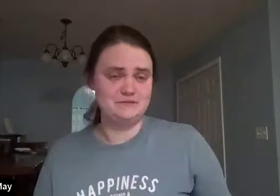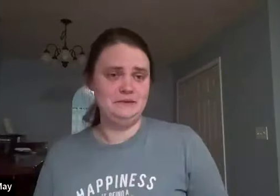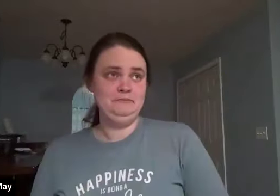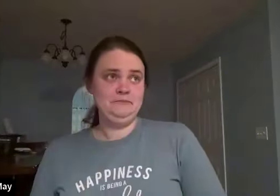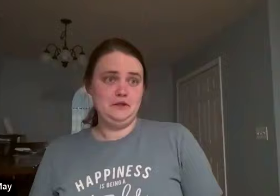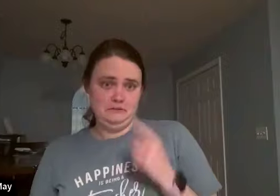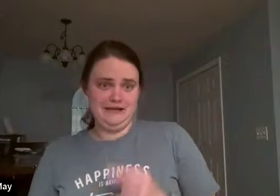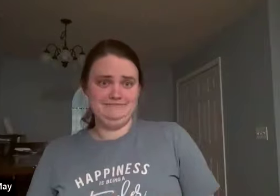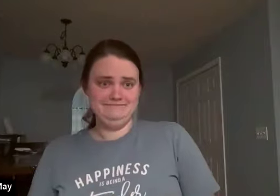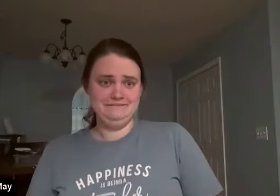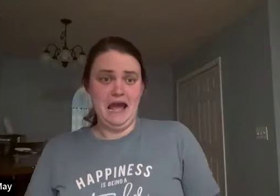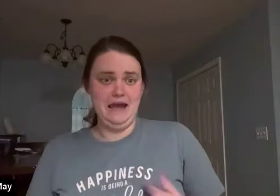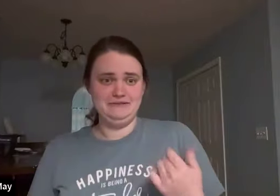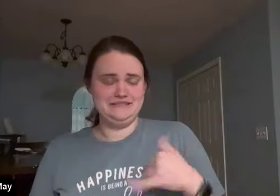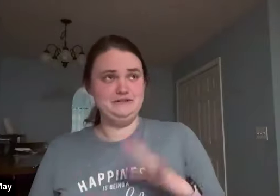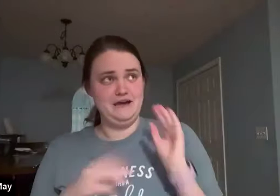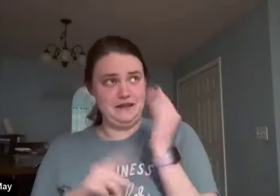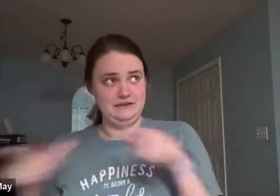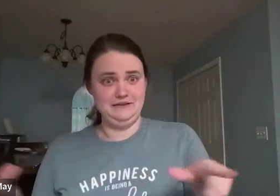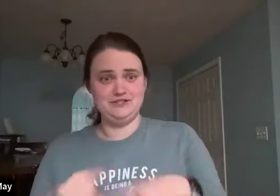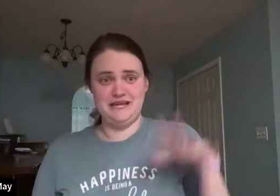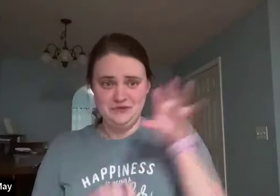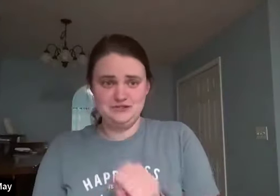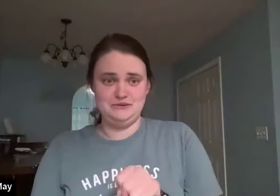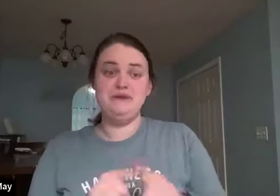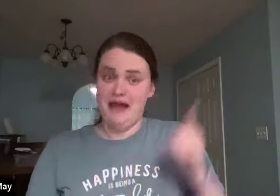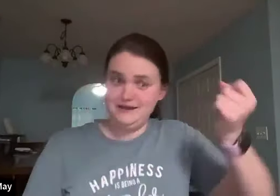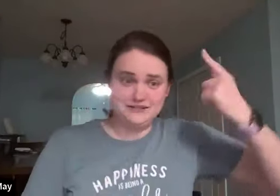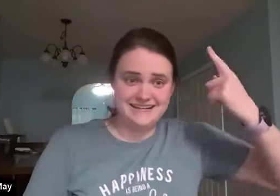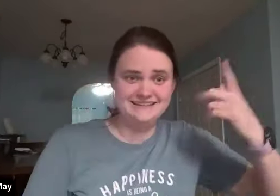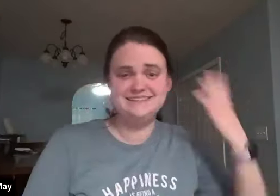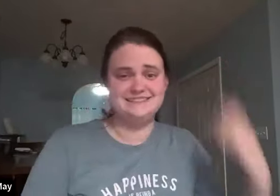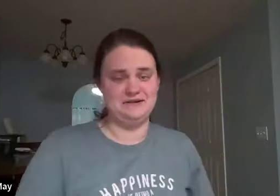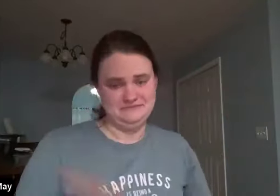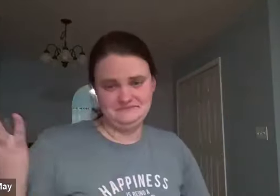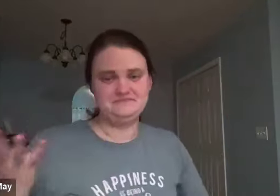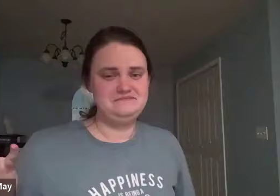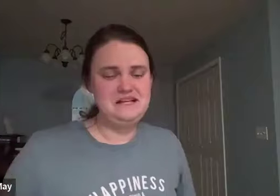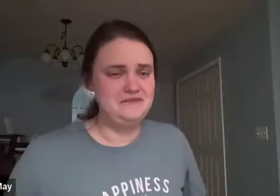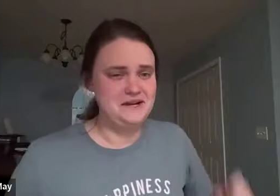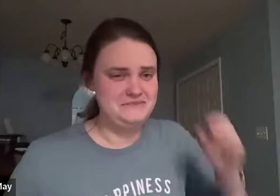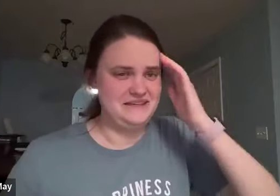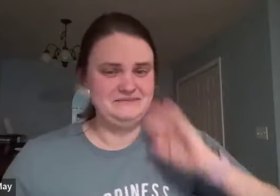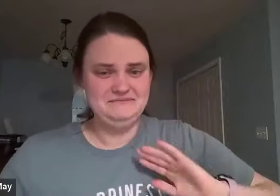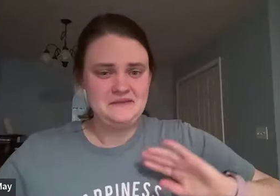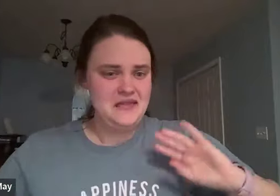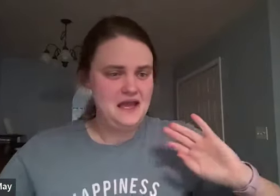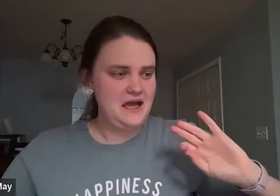like, right. I will still have flower language because I'm used to it, but I understand. So very big thing. All